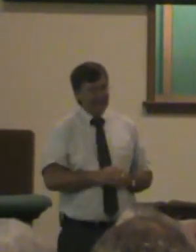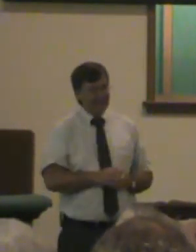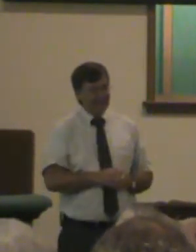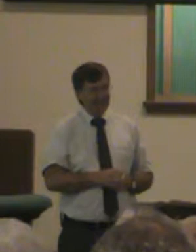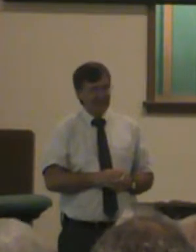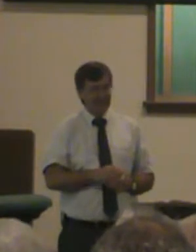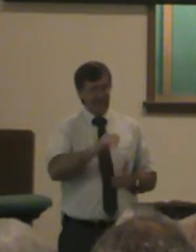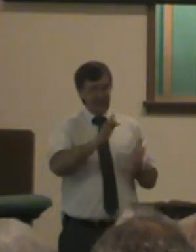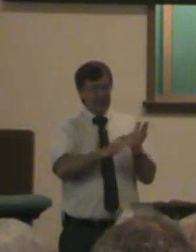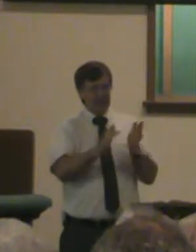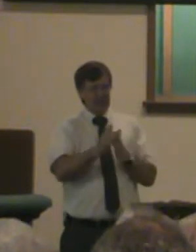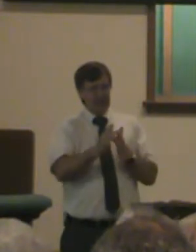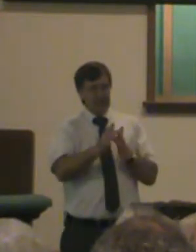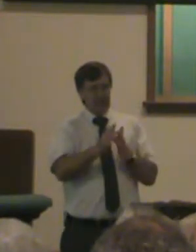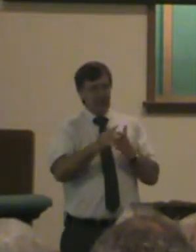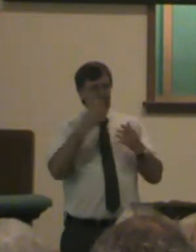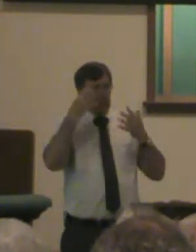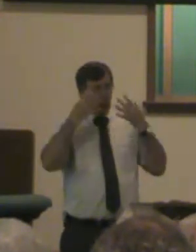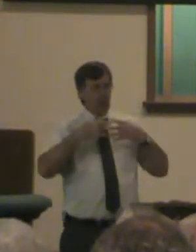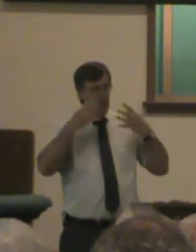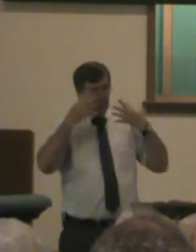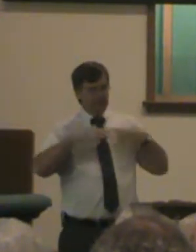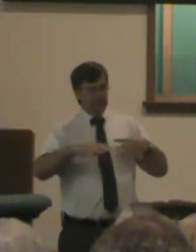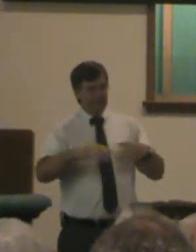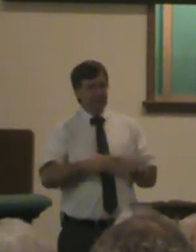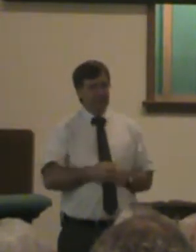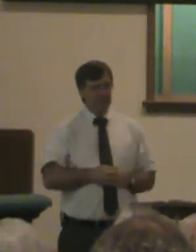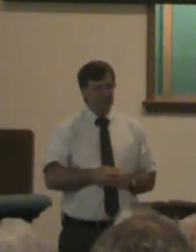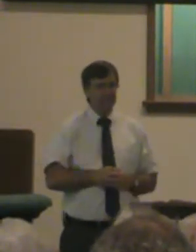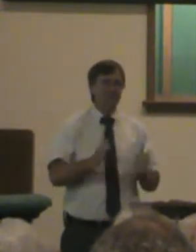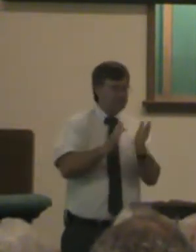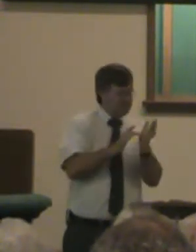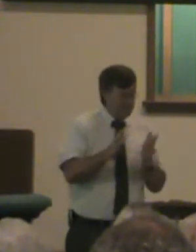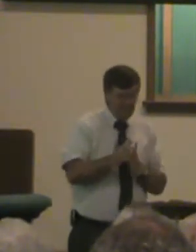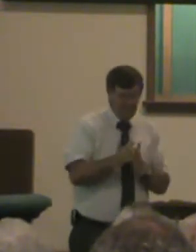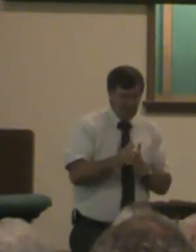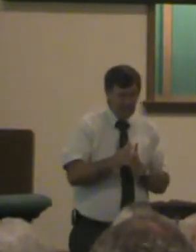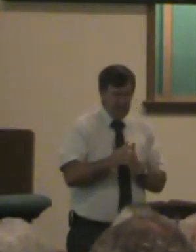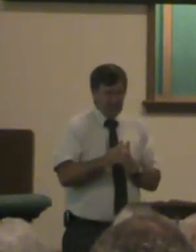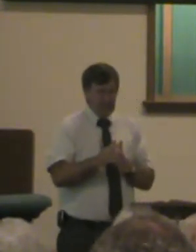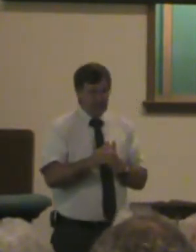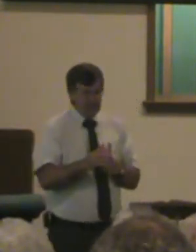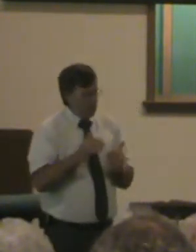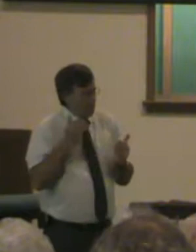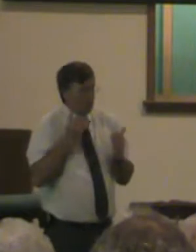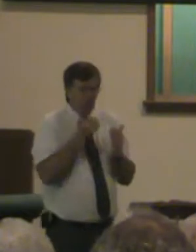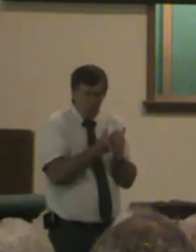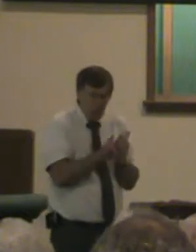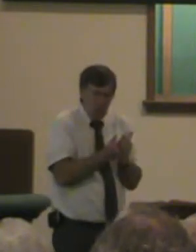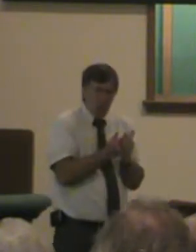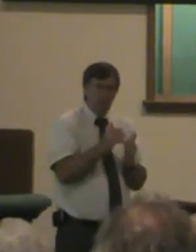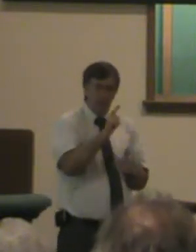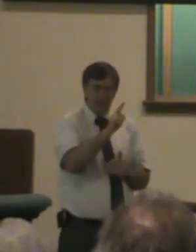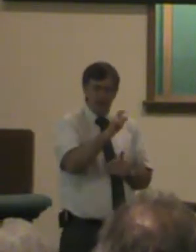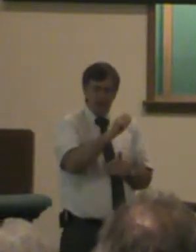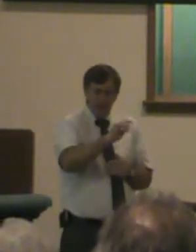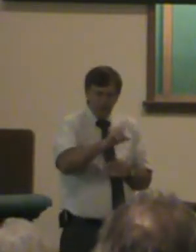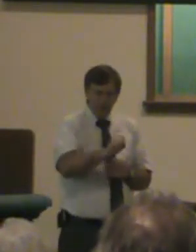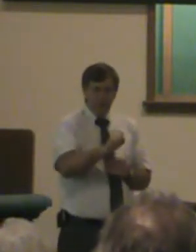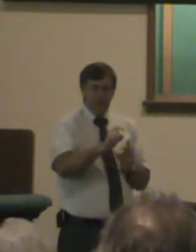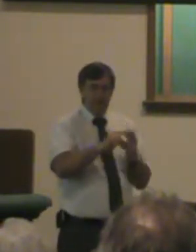here. Jesus wept. Jesus was close to Lazarus and Mary and Martha, a